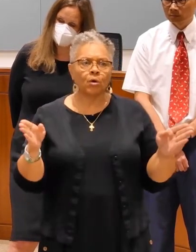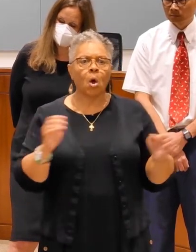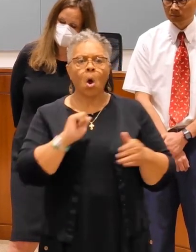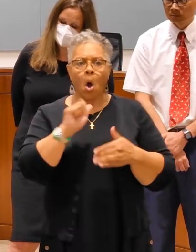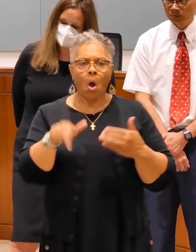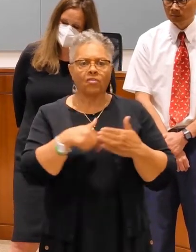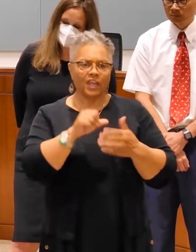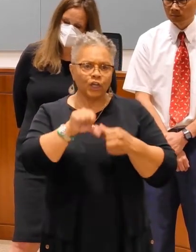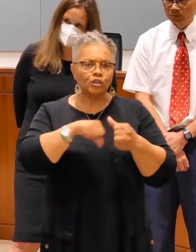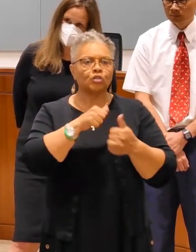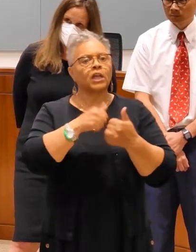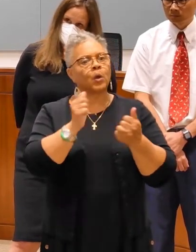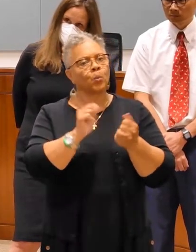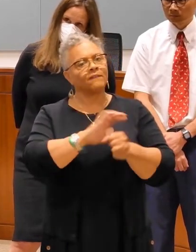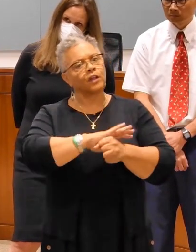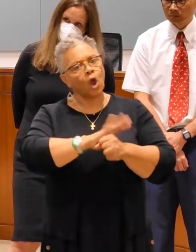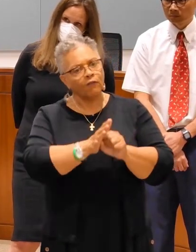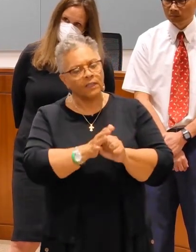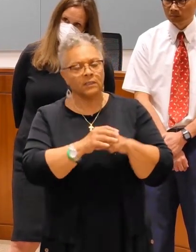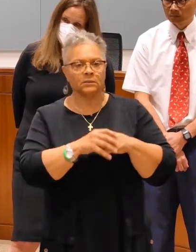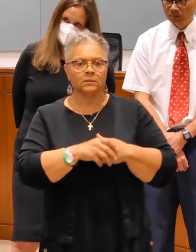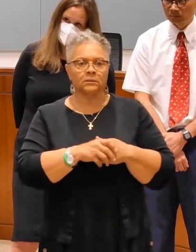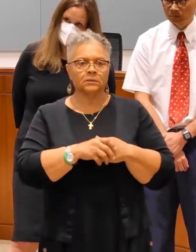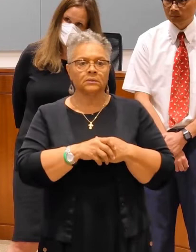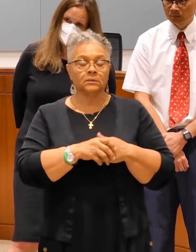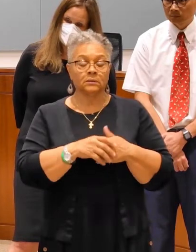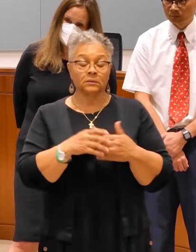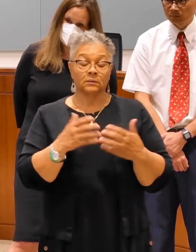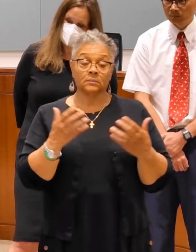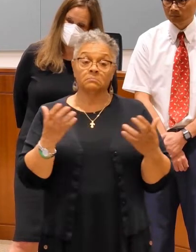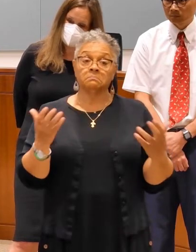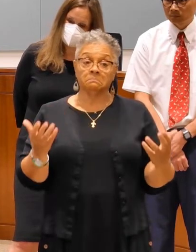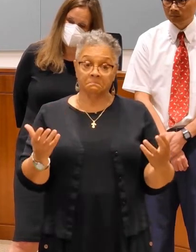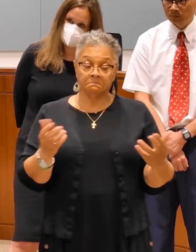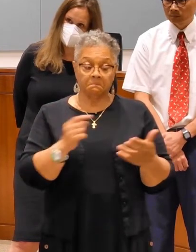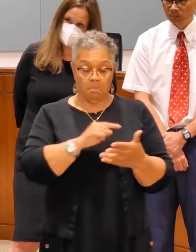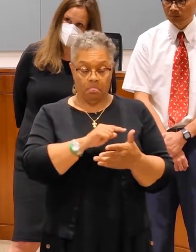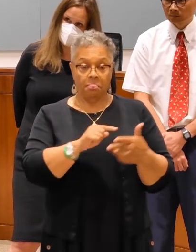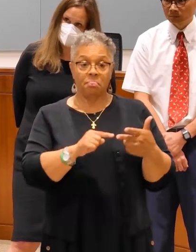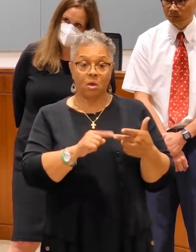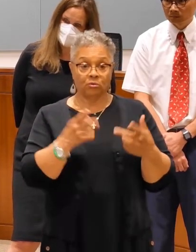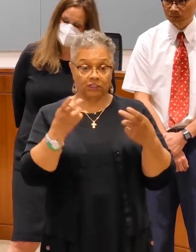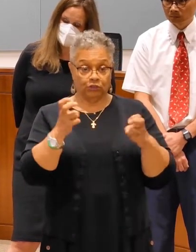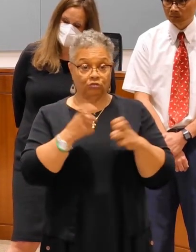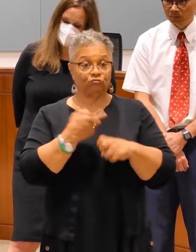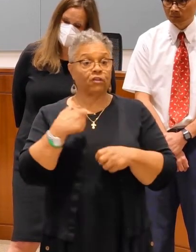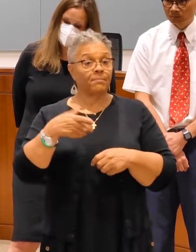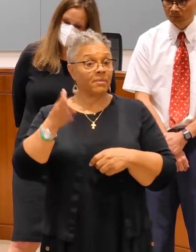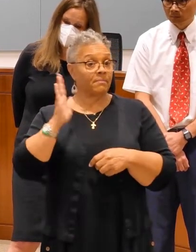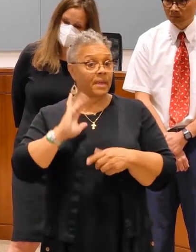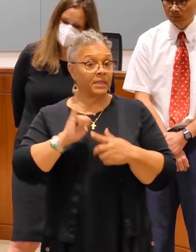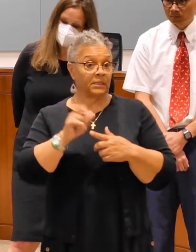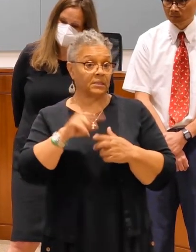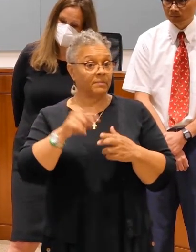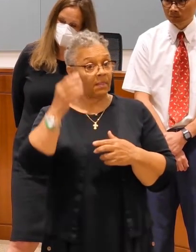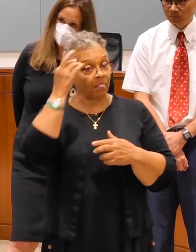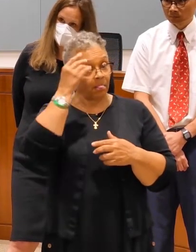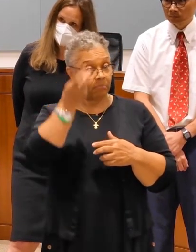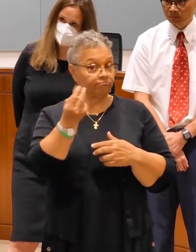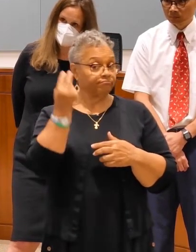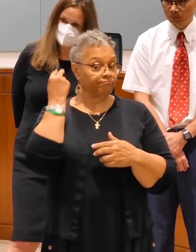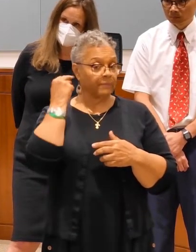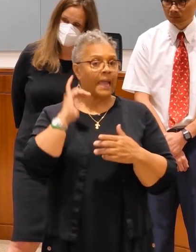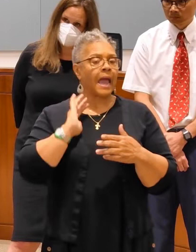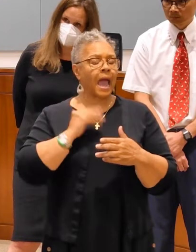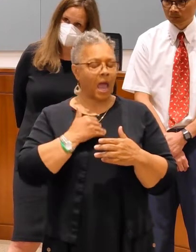things associated with COVID. So those issues from the past need to be reflected on, and it is